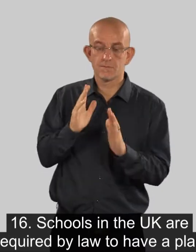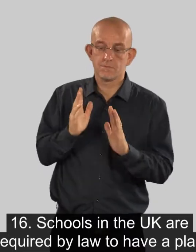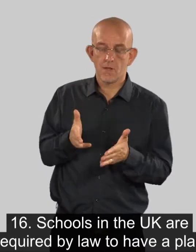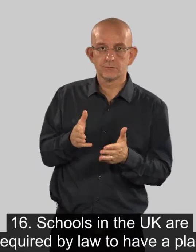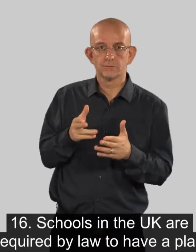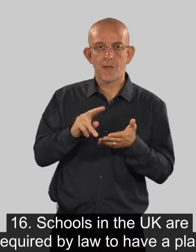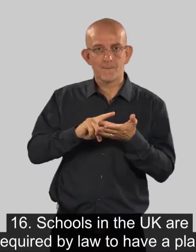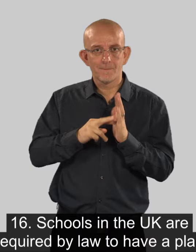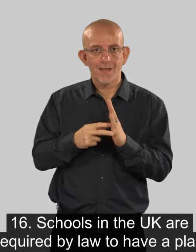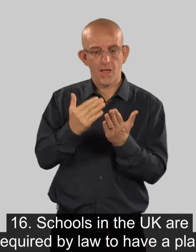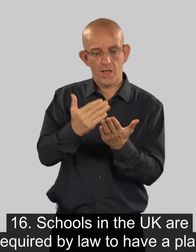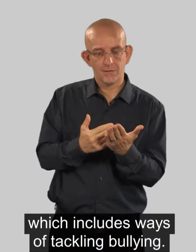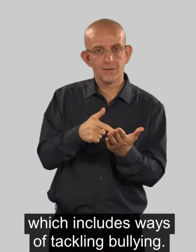of tackling bullying.